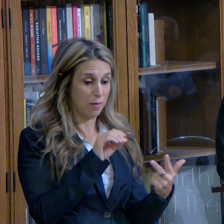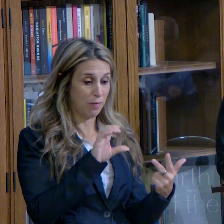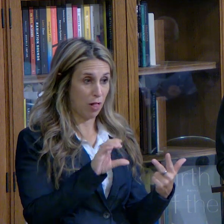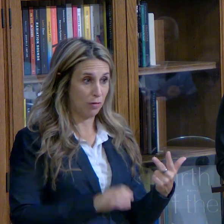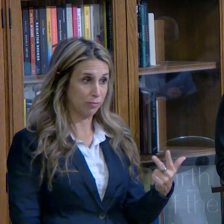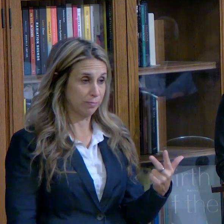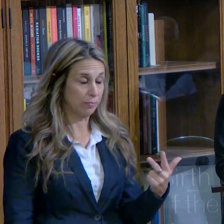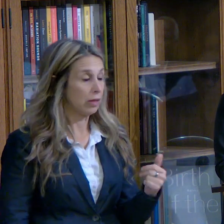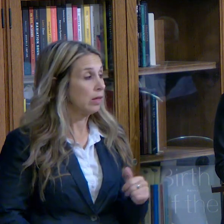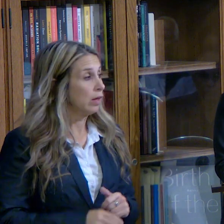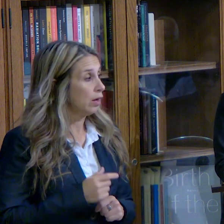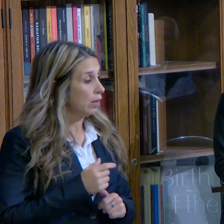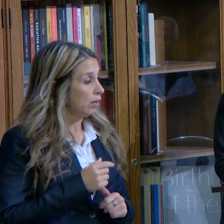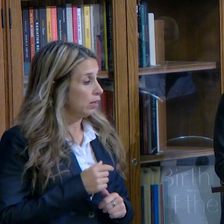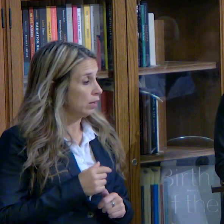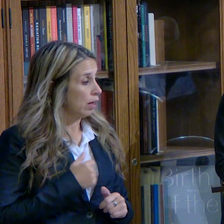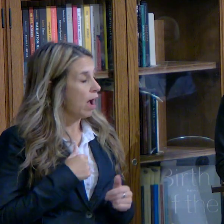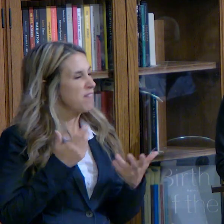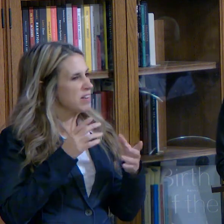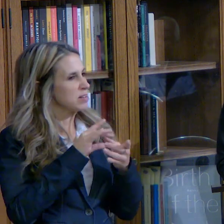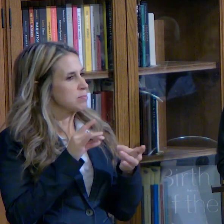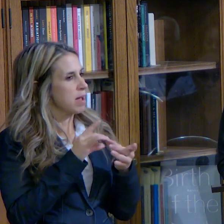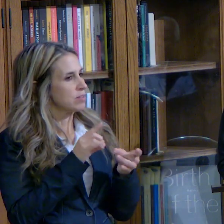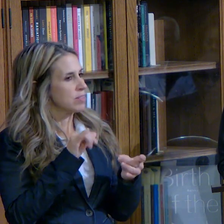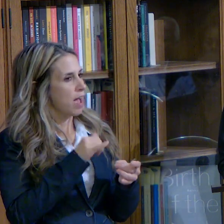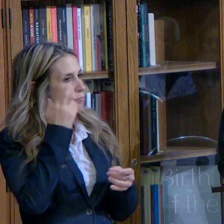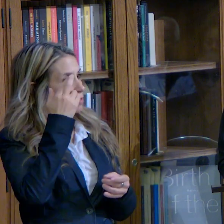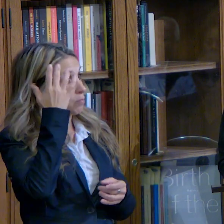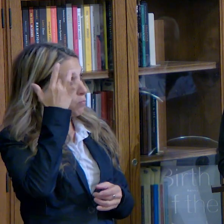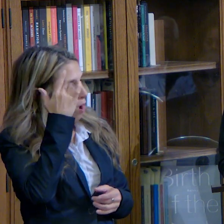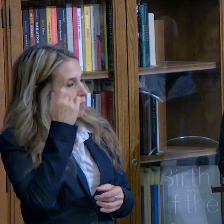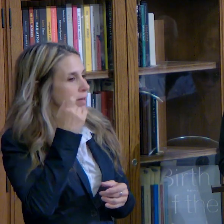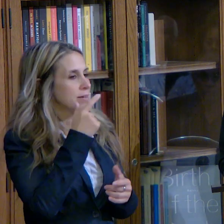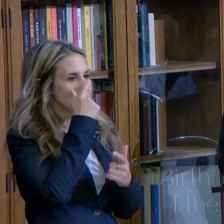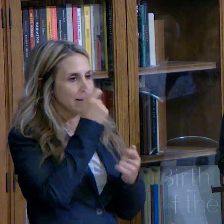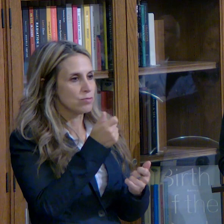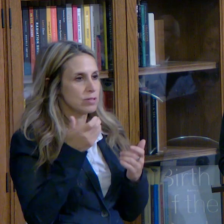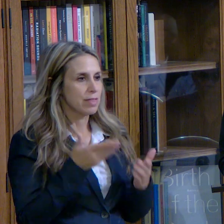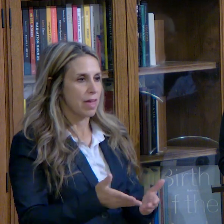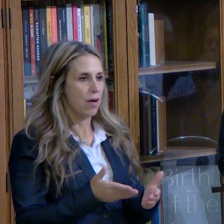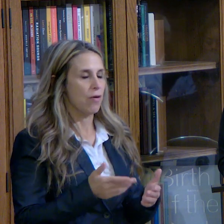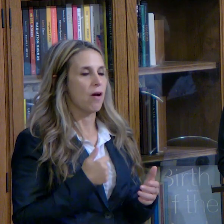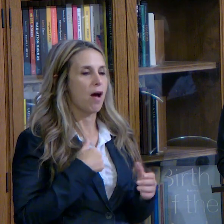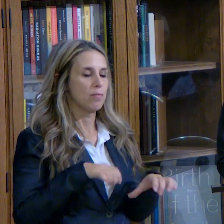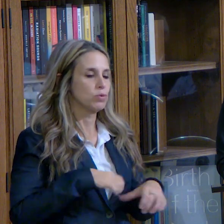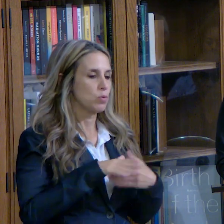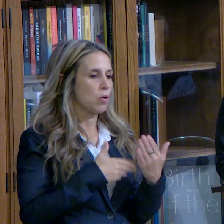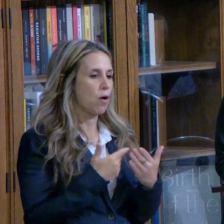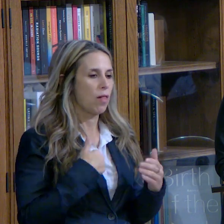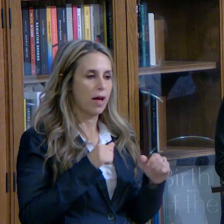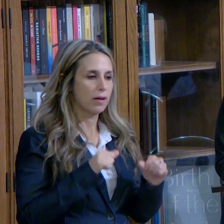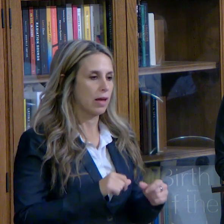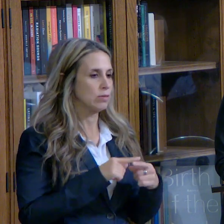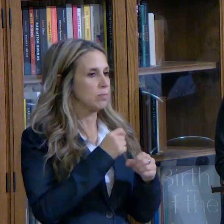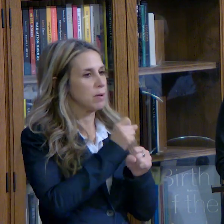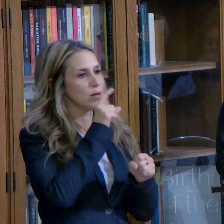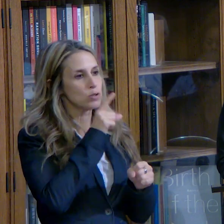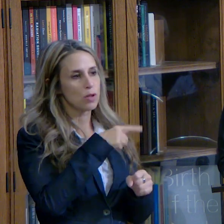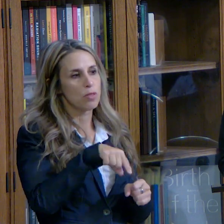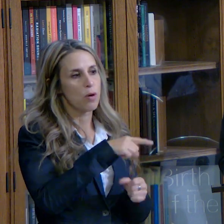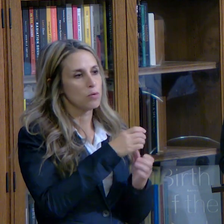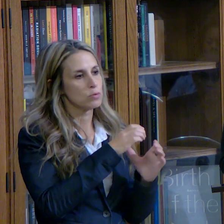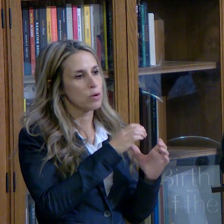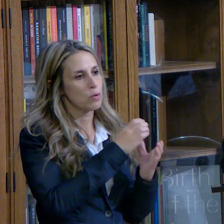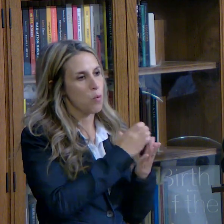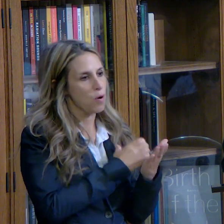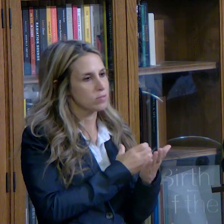color I mention this mention this to say that the interest is definitely there and I am doing all that I can to ensure that these these